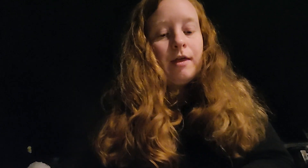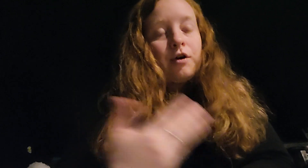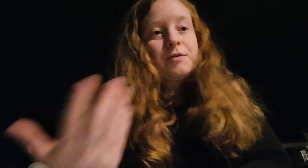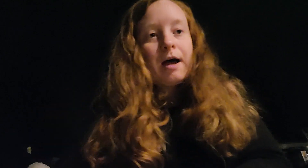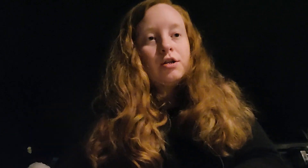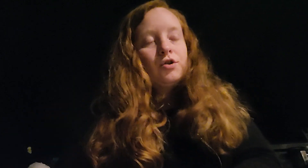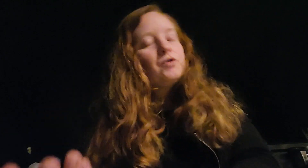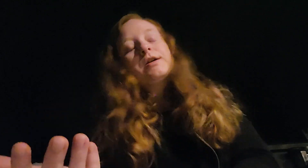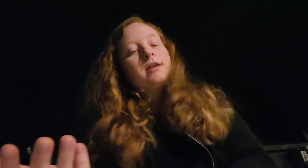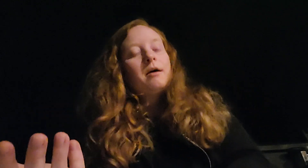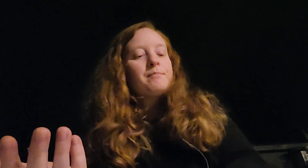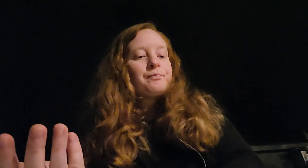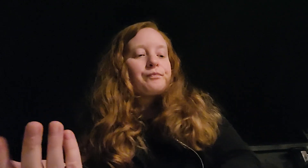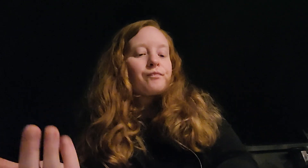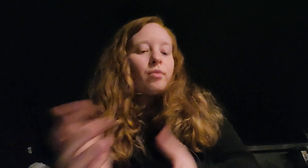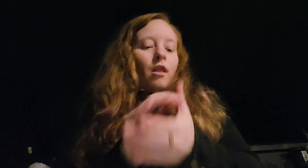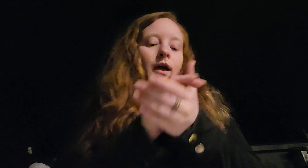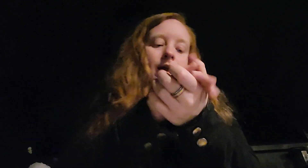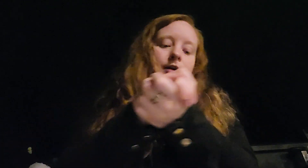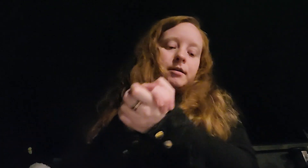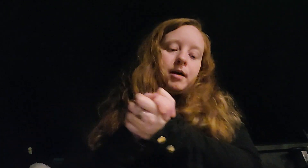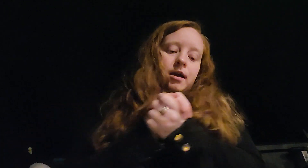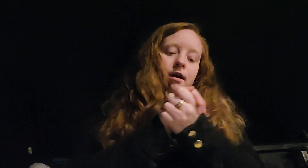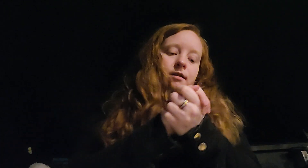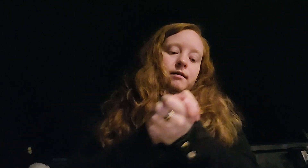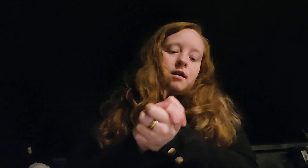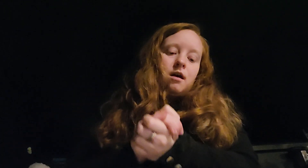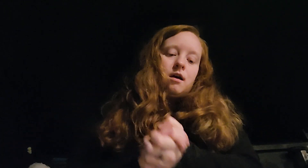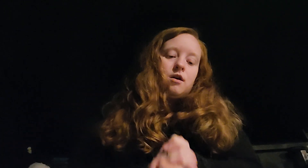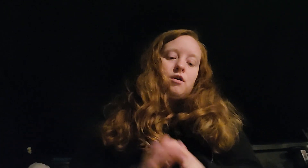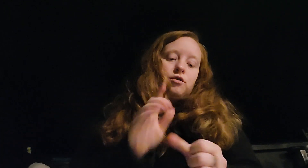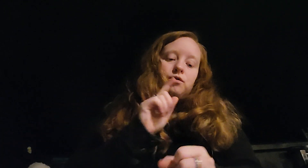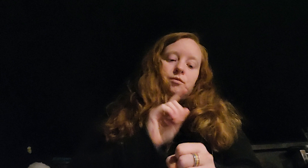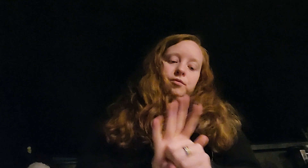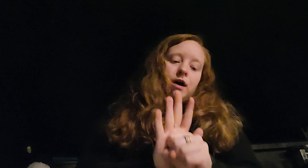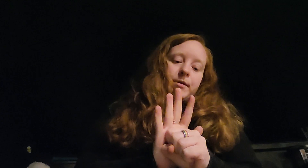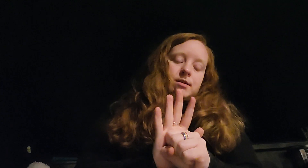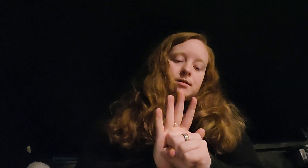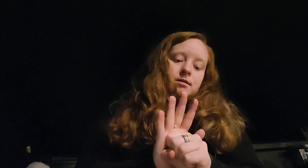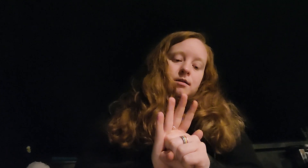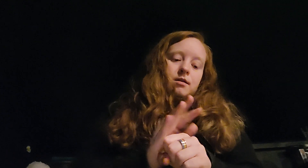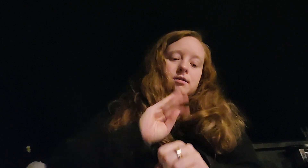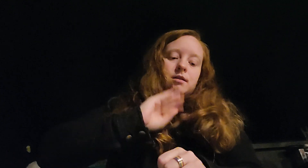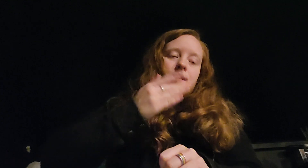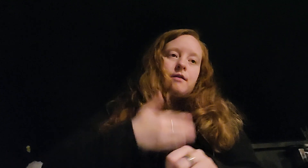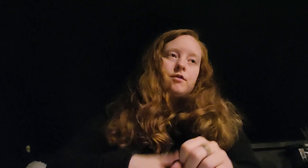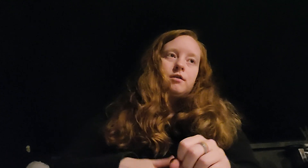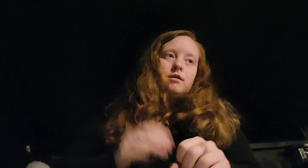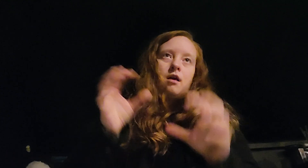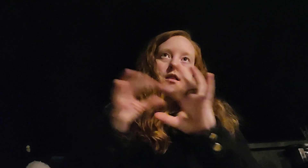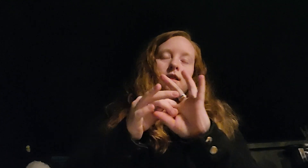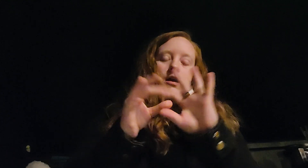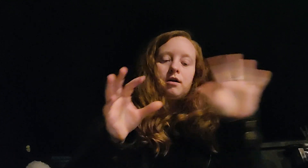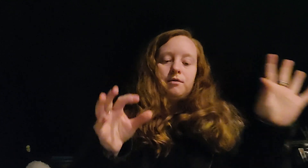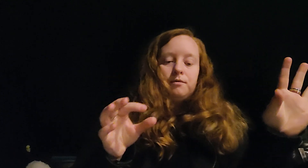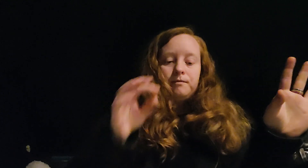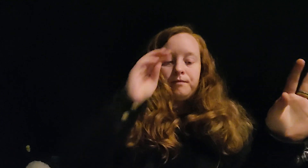it goes back into the chorus again. Hand in my hand, you promise to never let go.